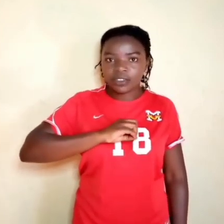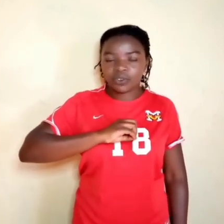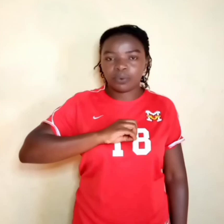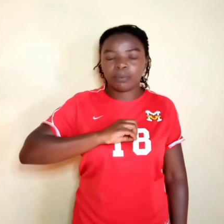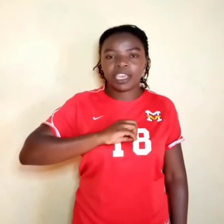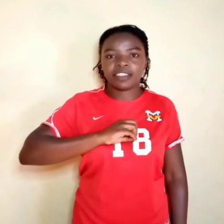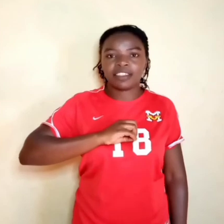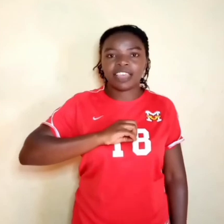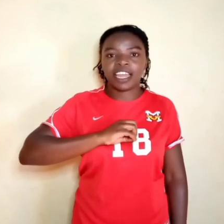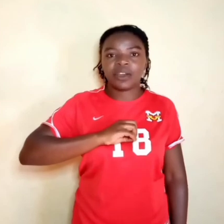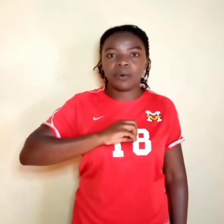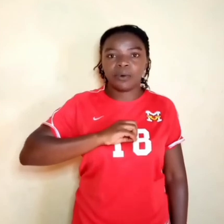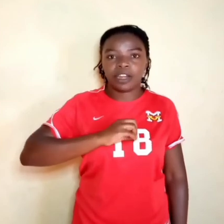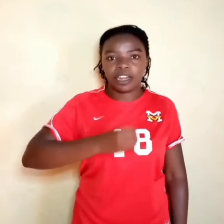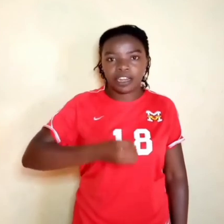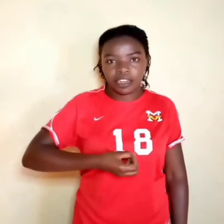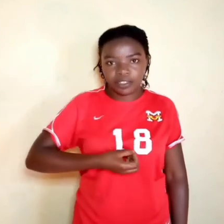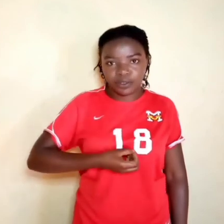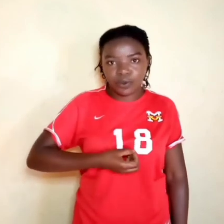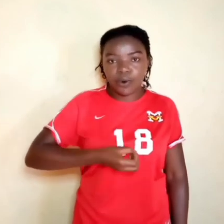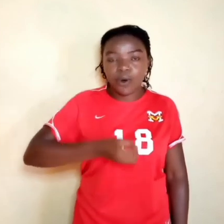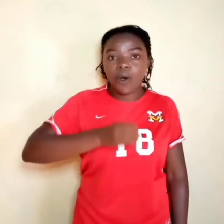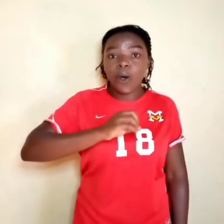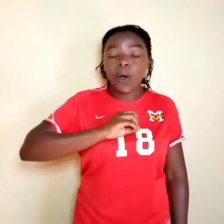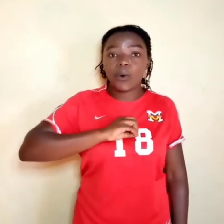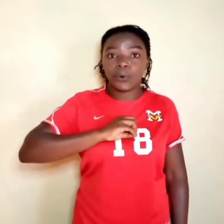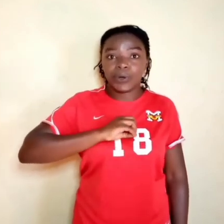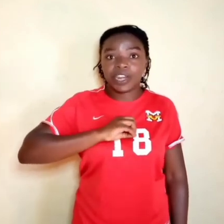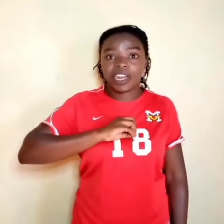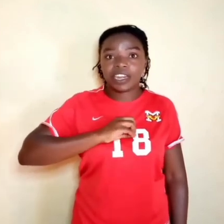to make the sign on. So on,